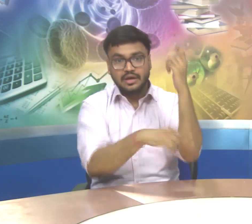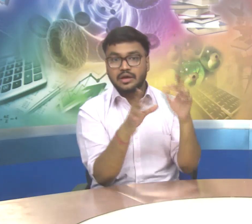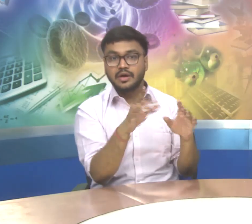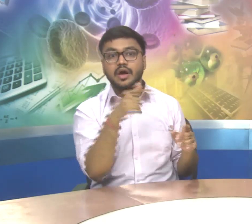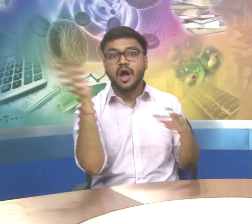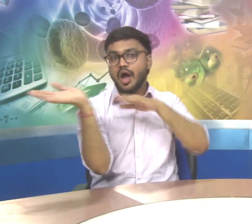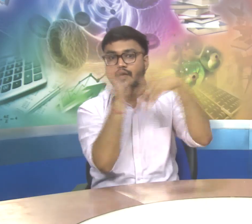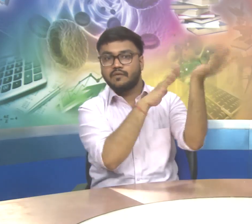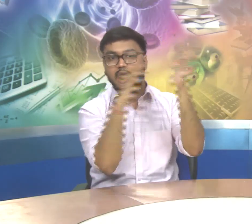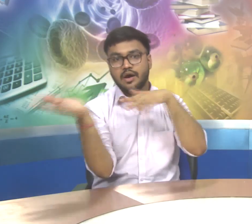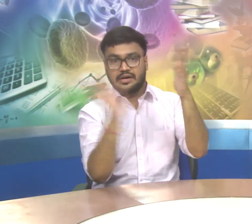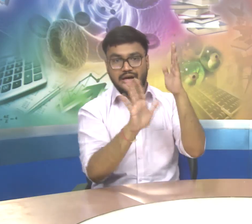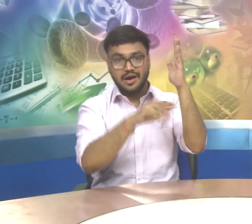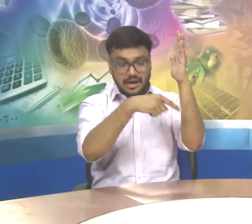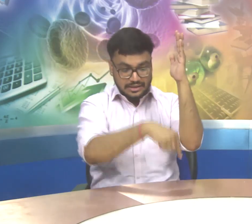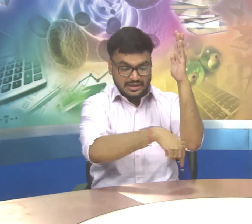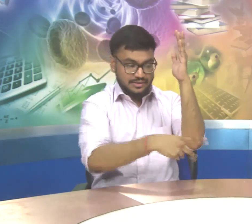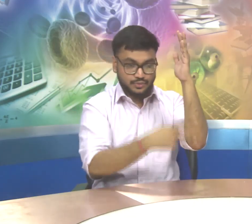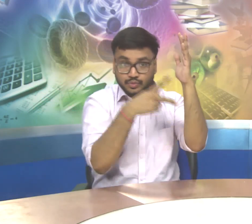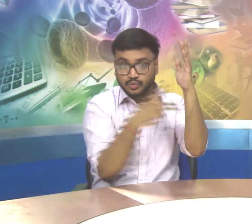found deep inside the earth